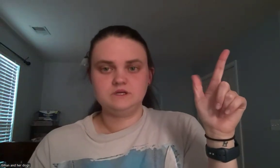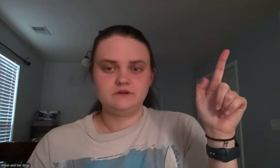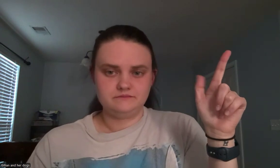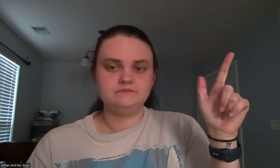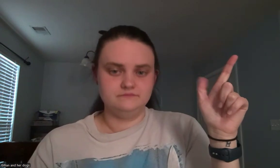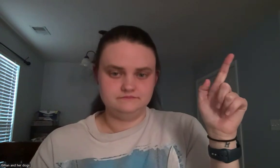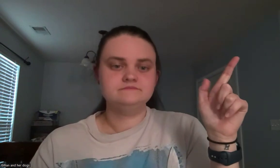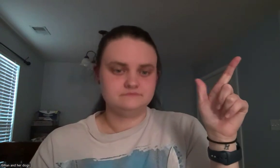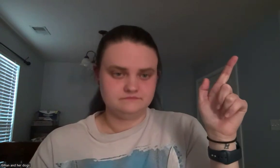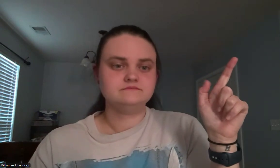21.